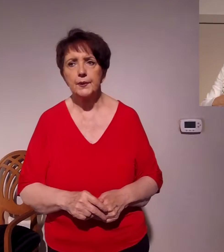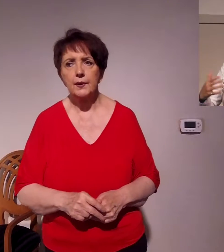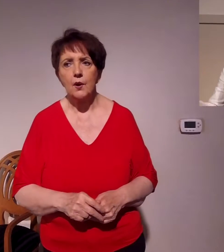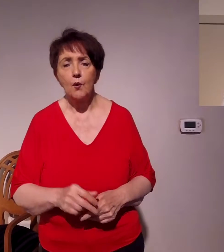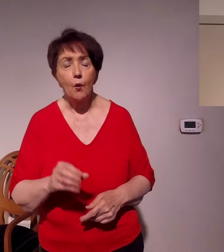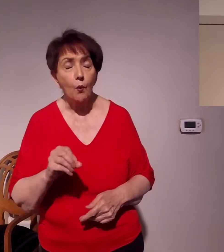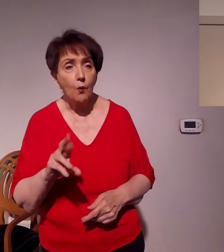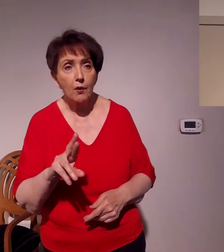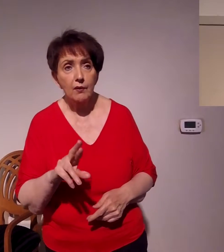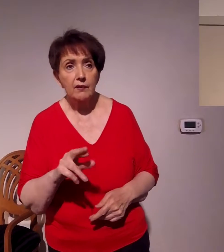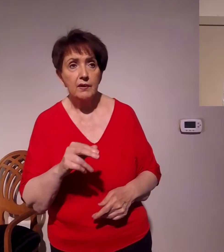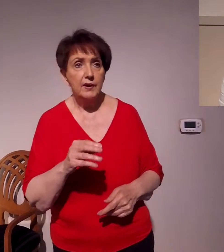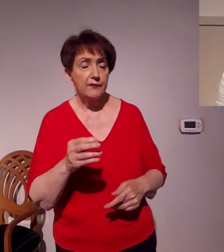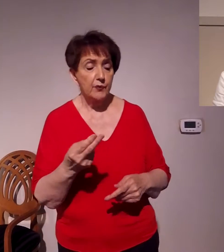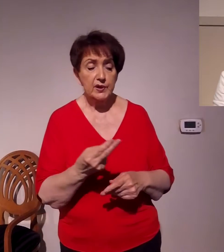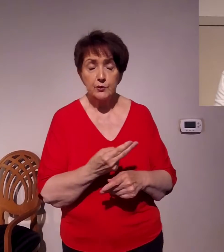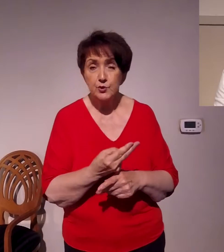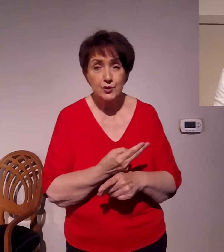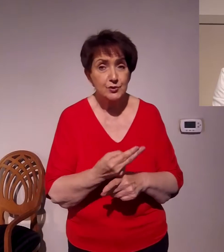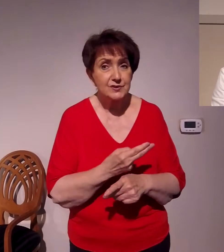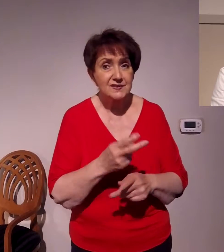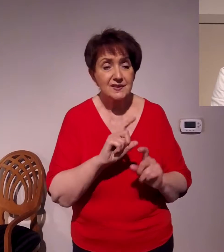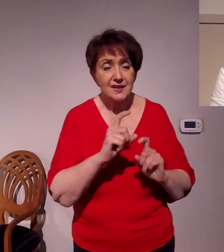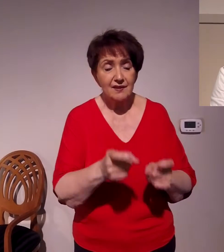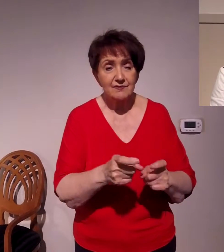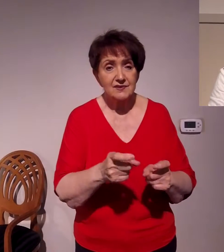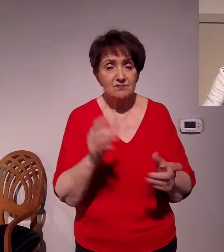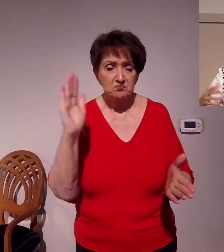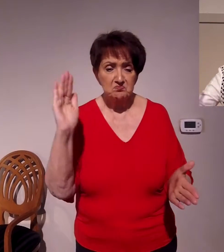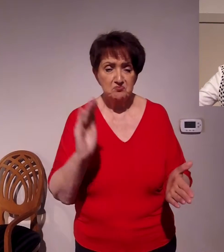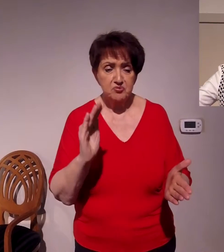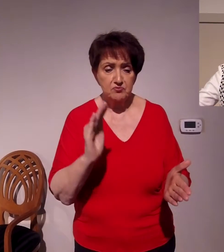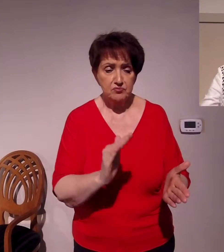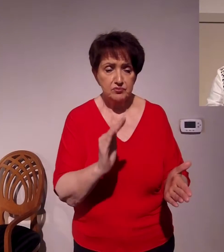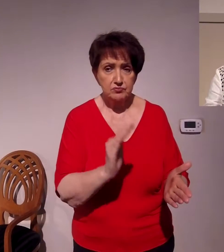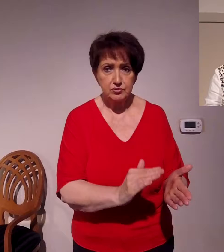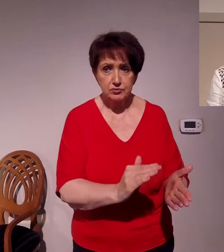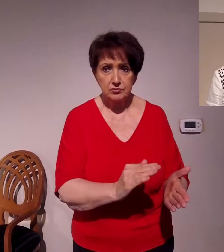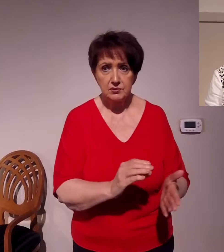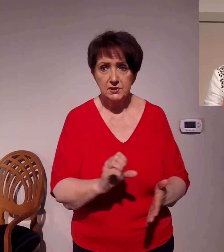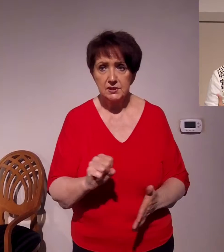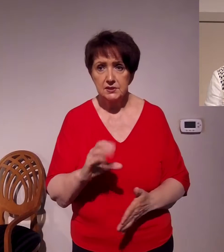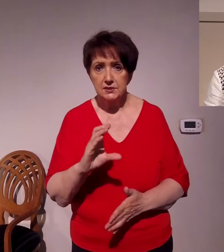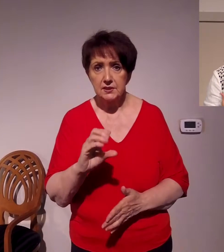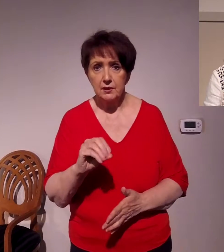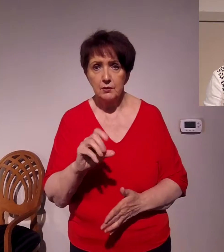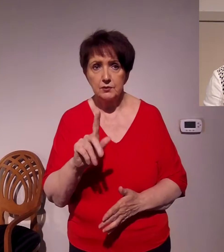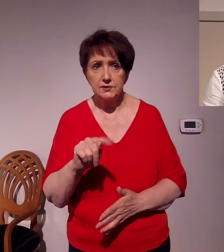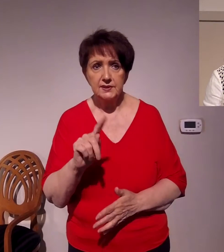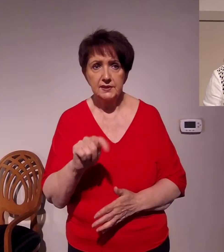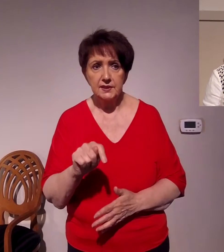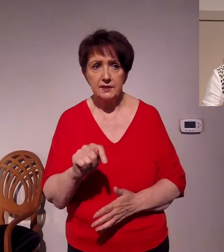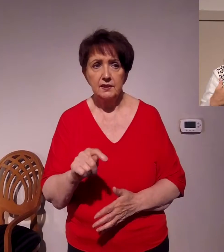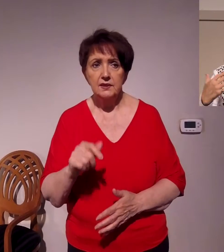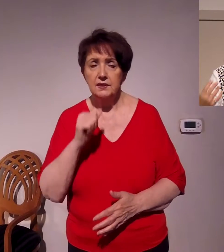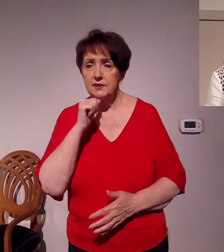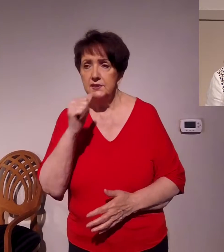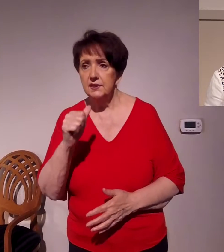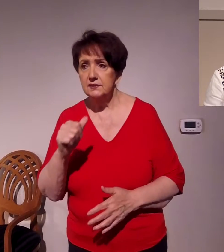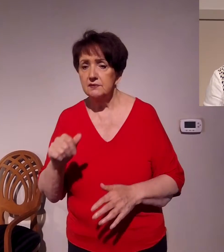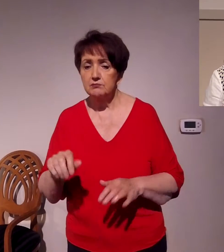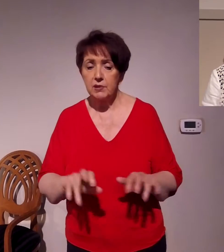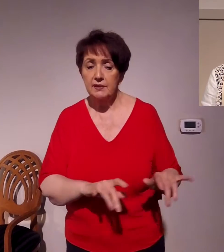Otherwise, if we don't use the gifts, they diminish. If Scott doesn't use the gifts of playing the talent of